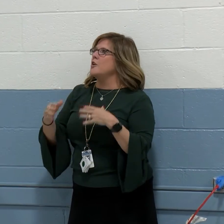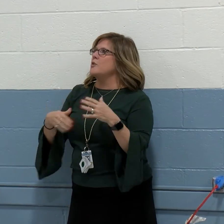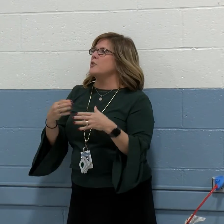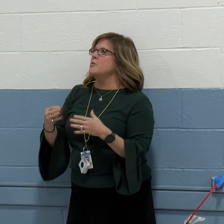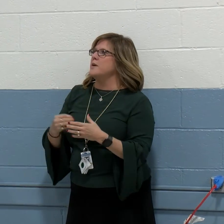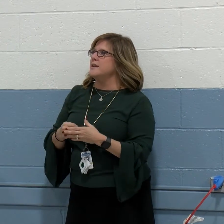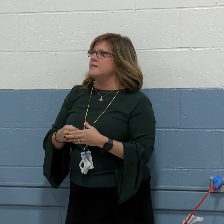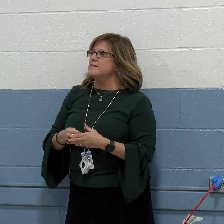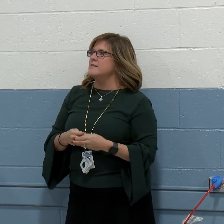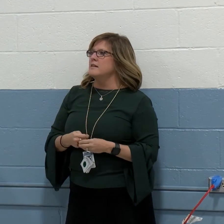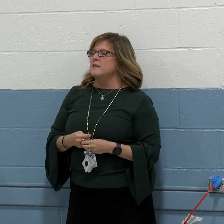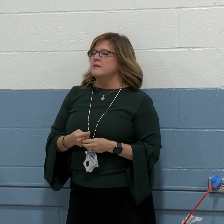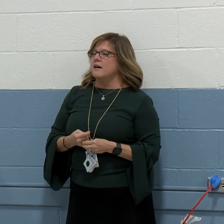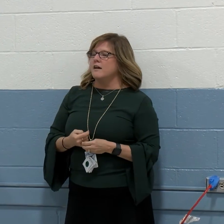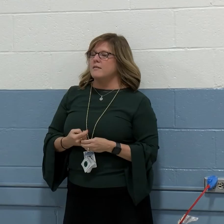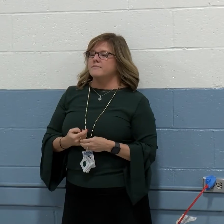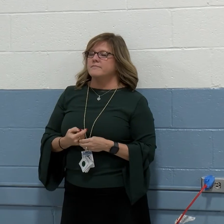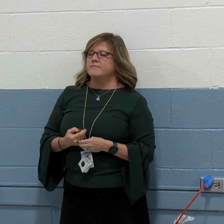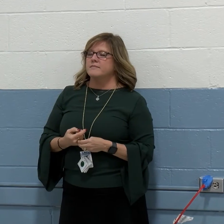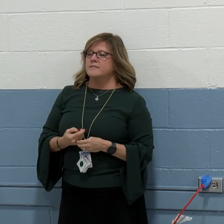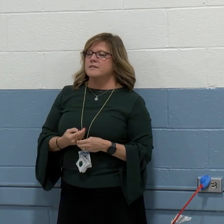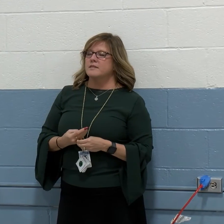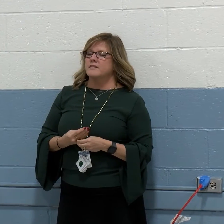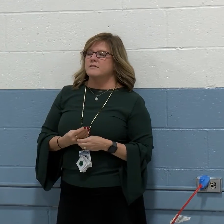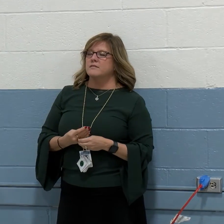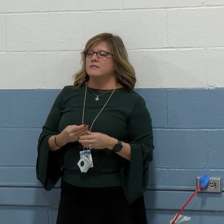a gun owner who is